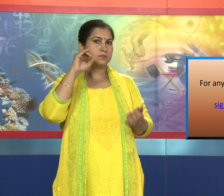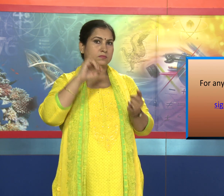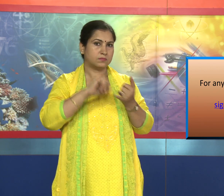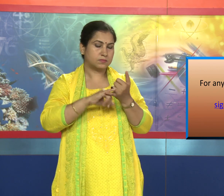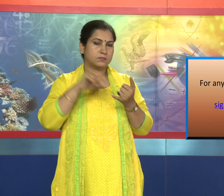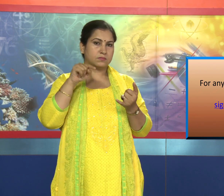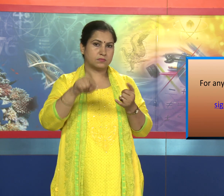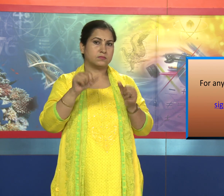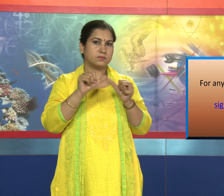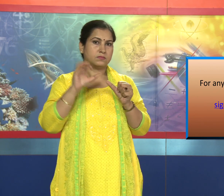signlanguage@nios.ac.in.